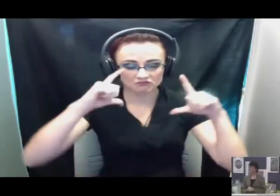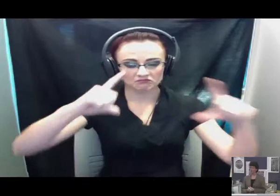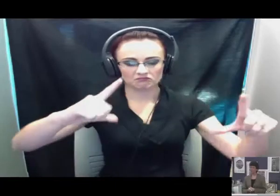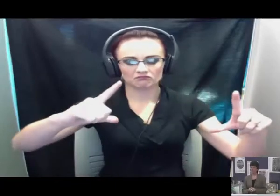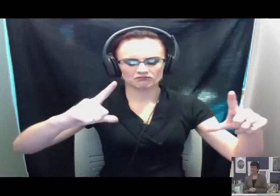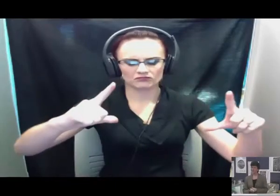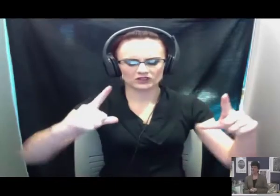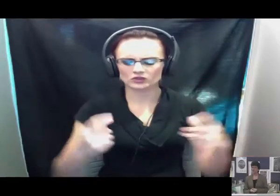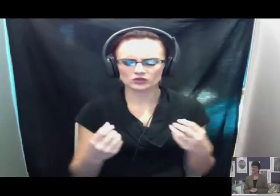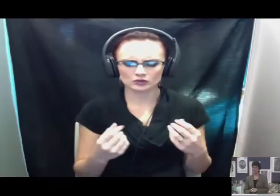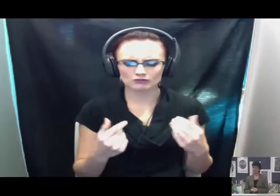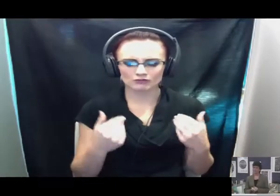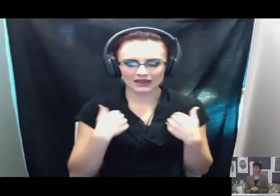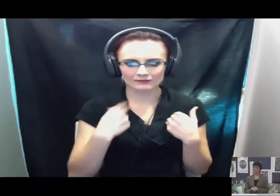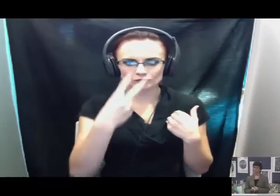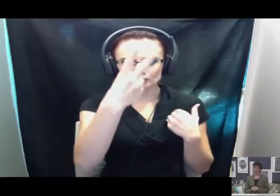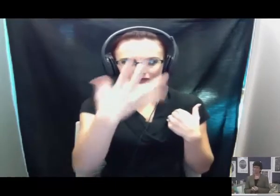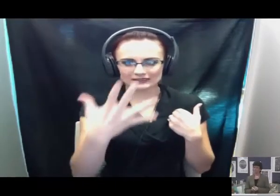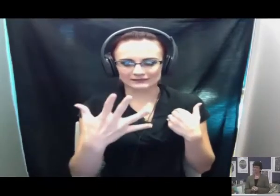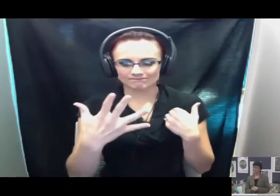How many fifths do we have left?